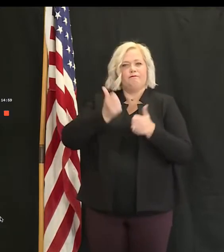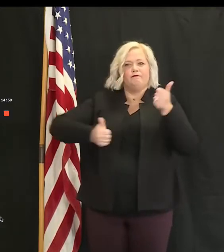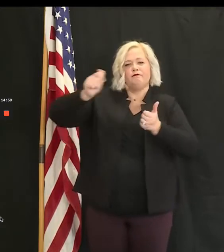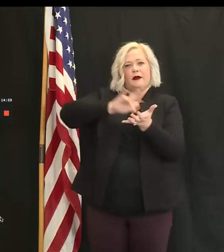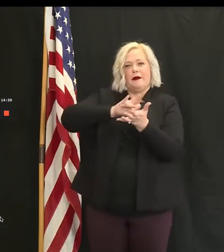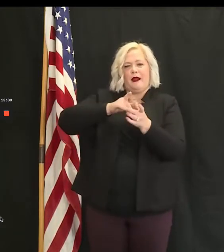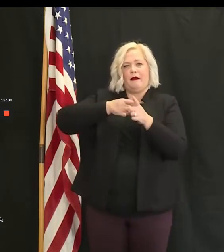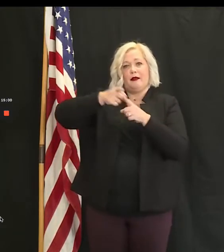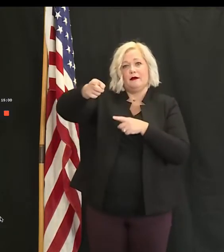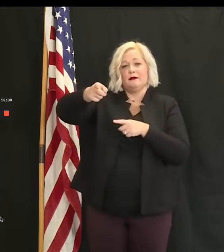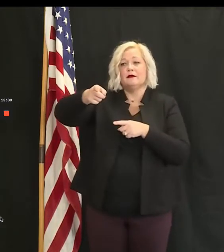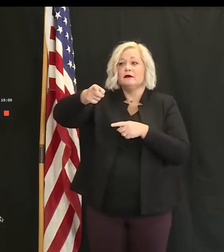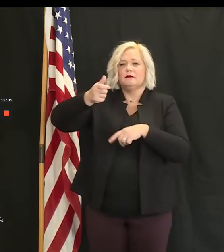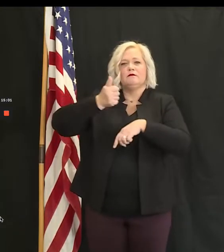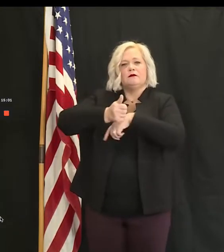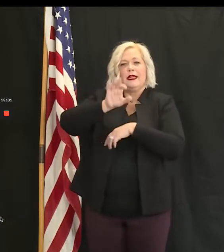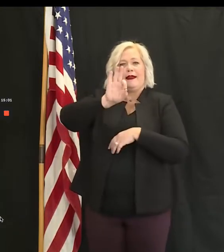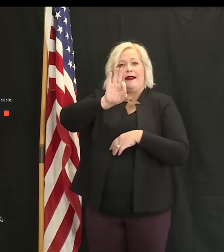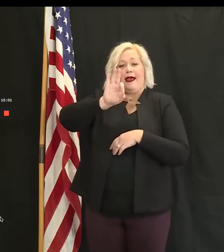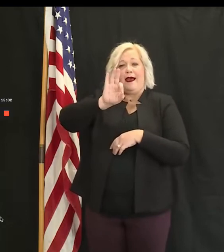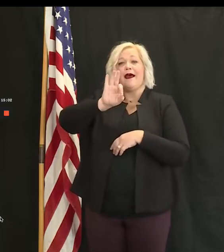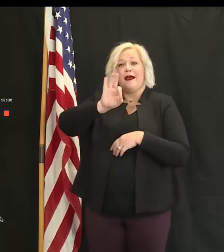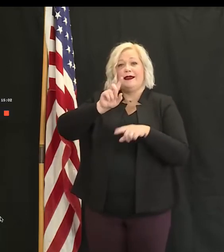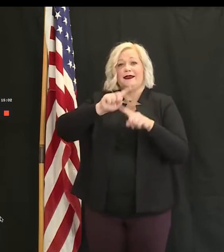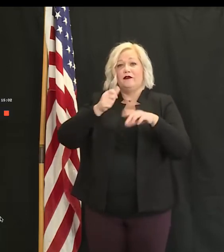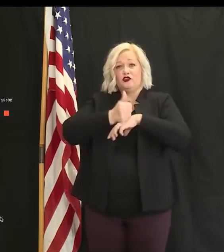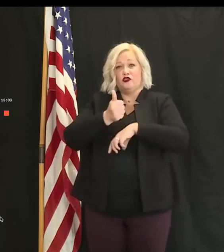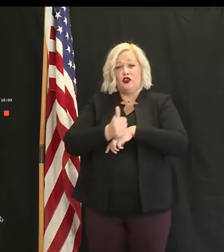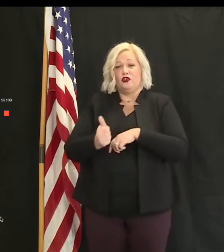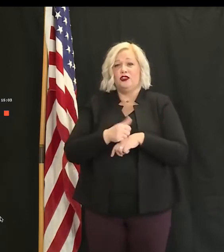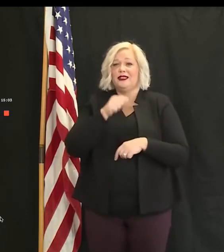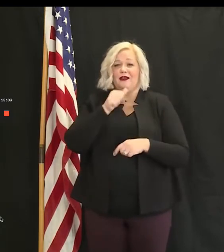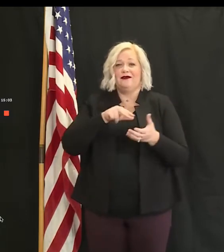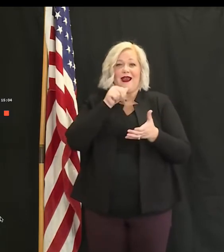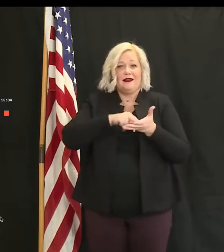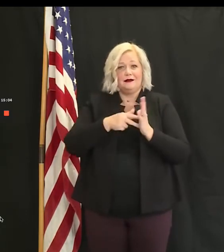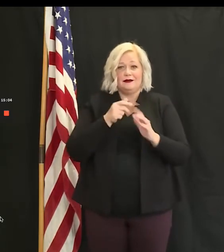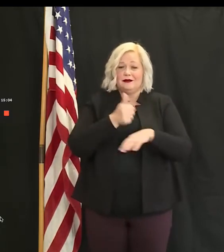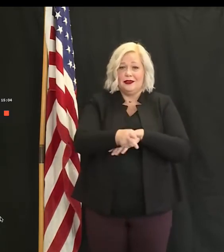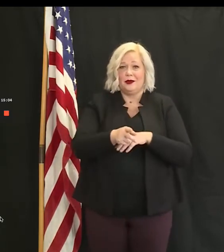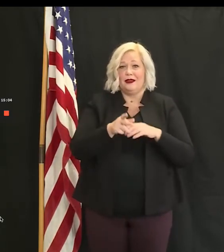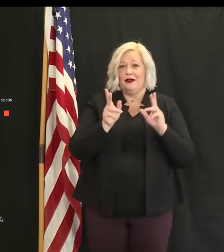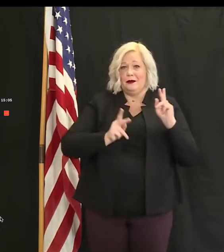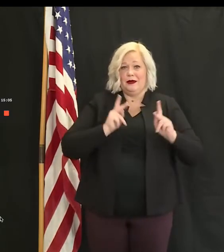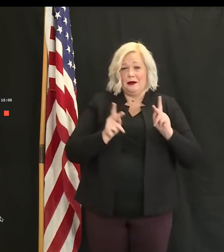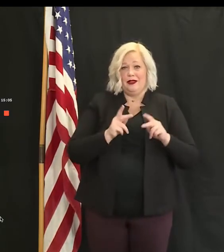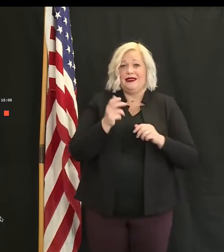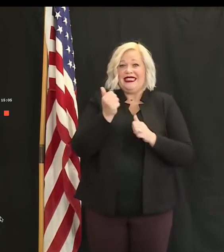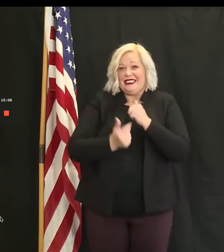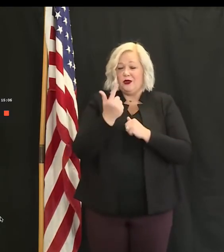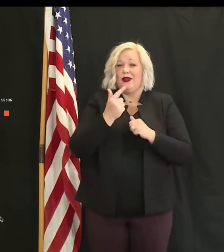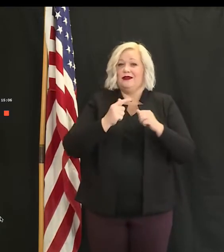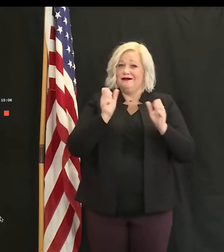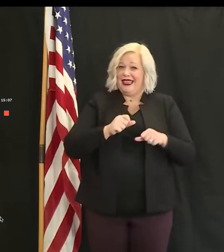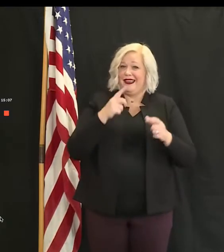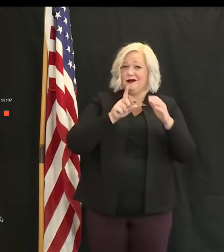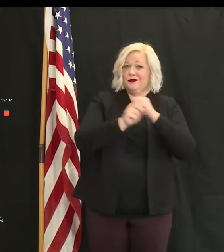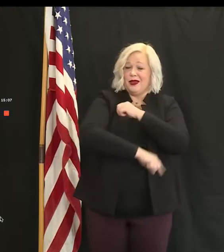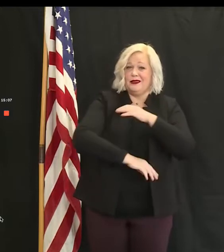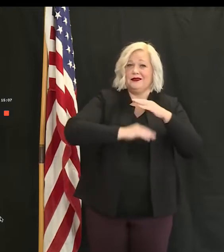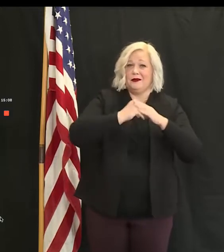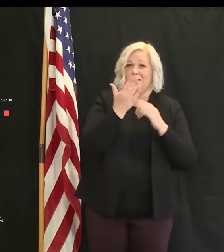executive, is charged with 9 counts of involuntary manslaughter, each a 15-year felony and 1 count of willful neglect